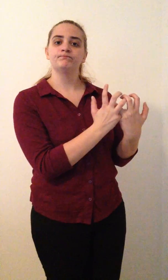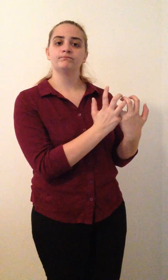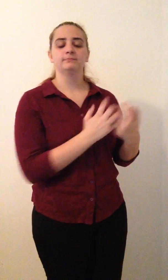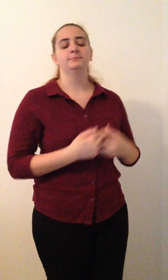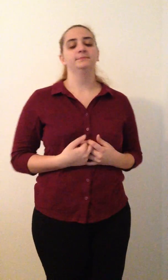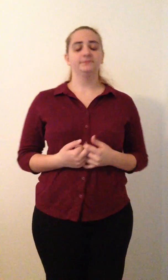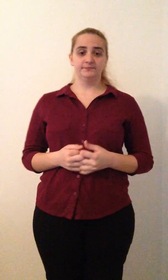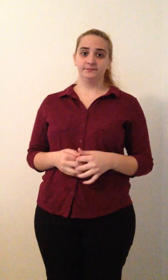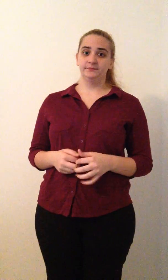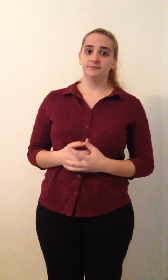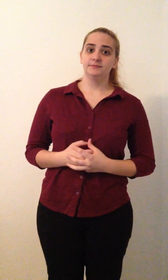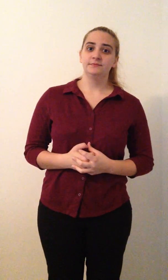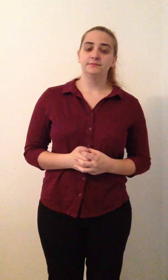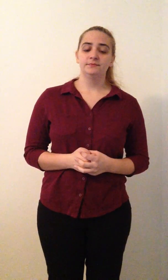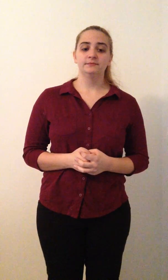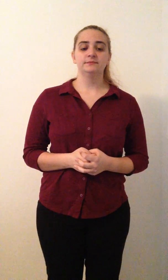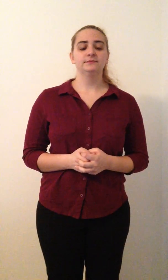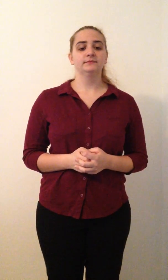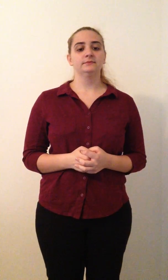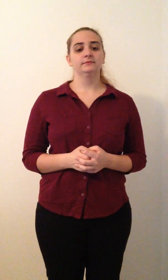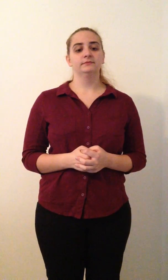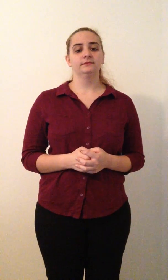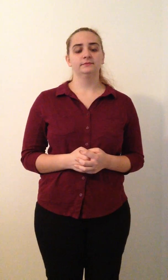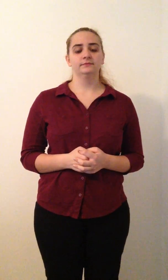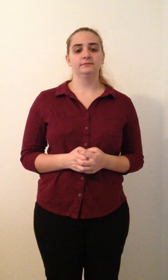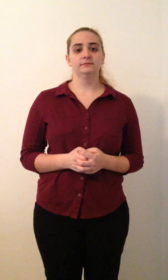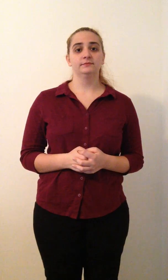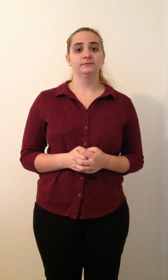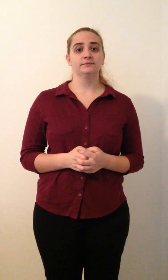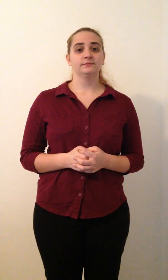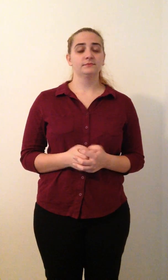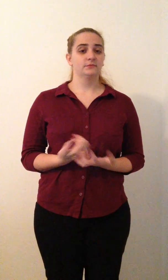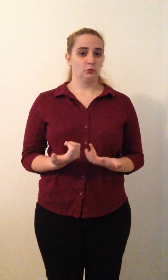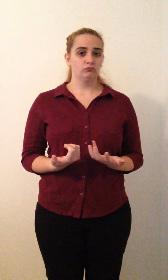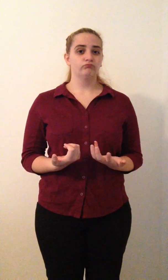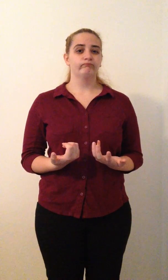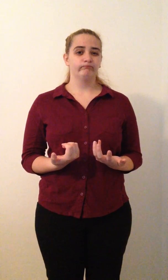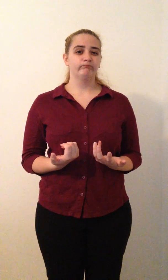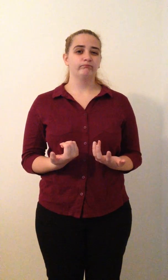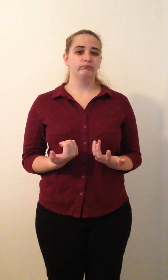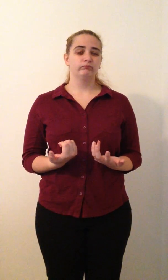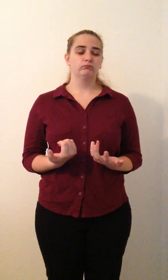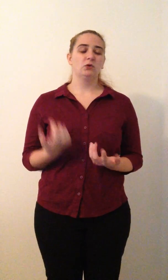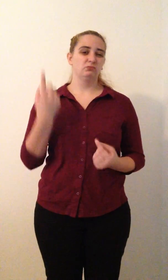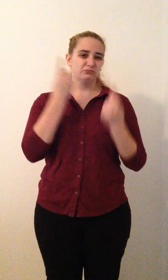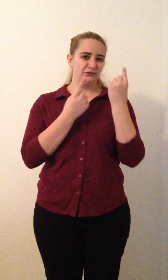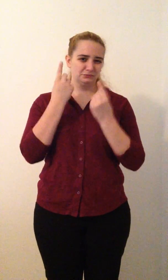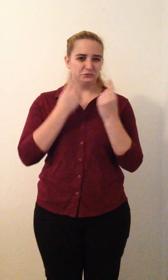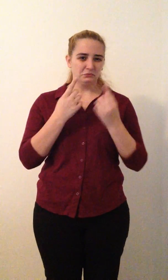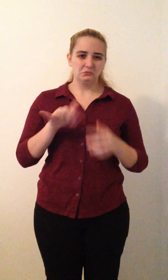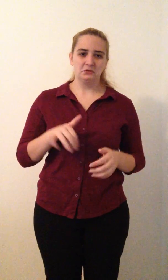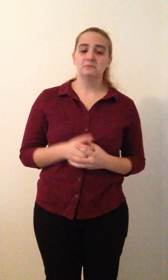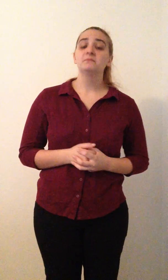going to get that from you. So, those are just some of the different ways that it could have ended. So, if you want to get my